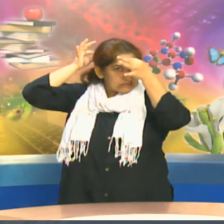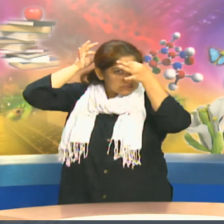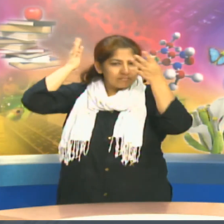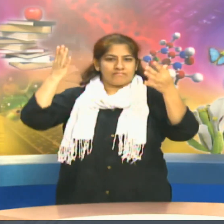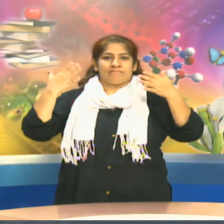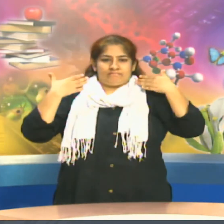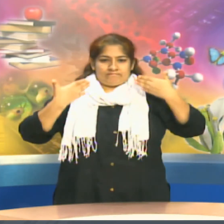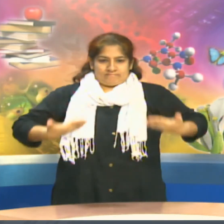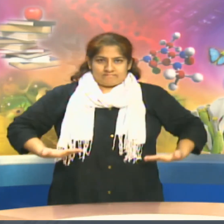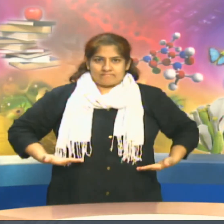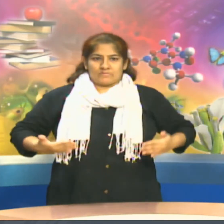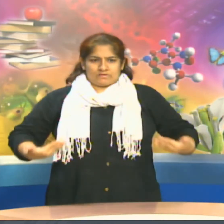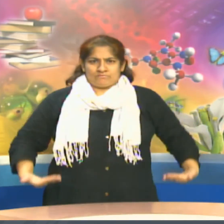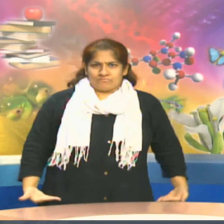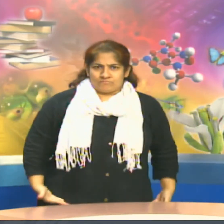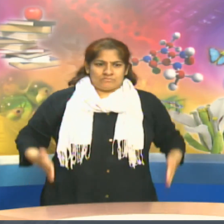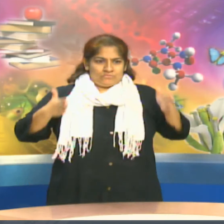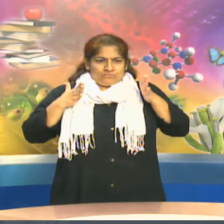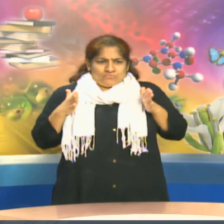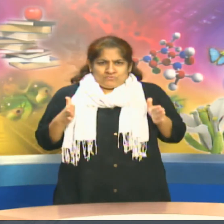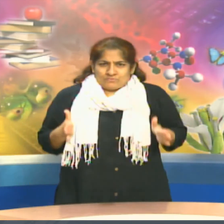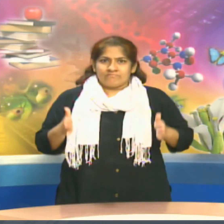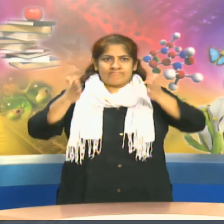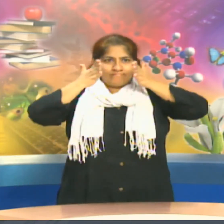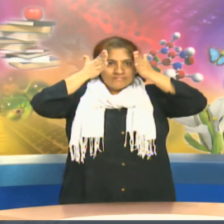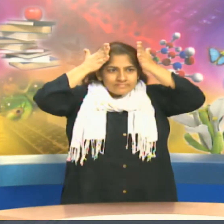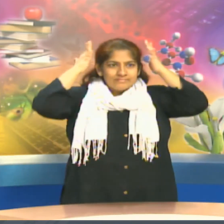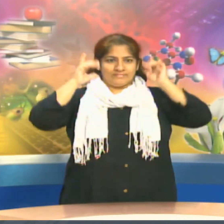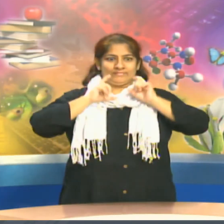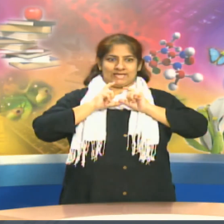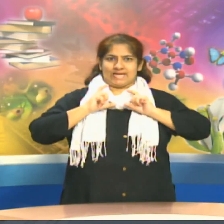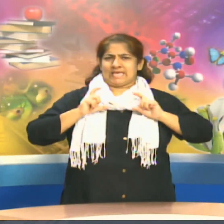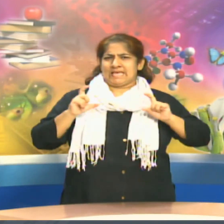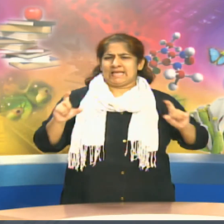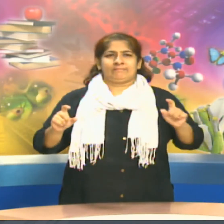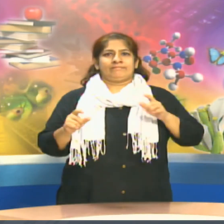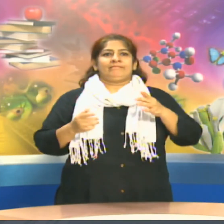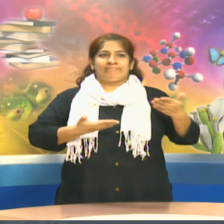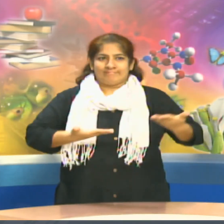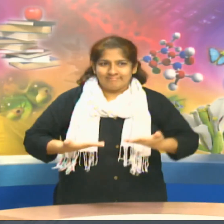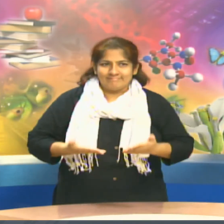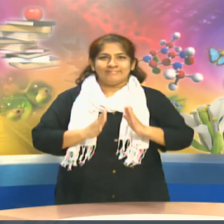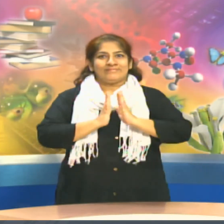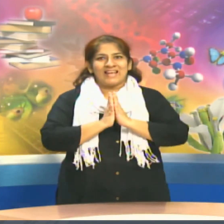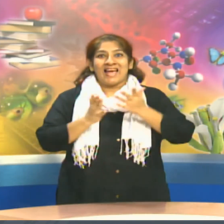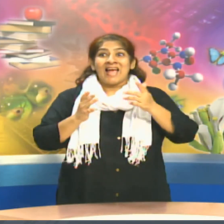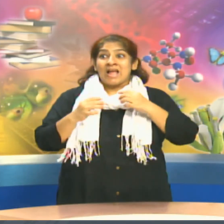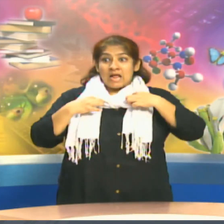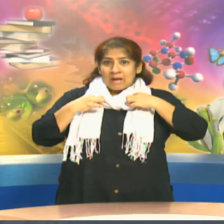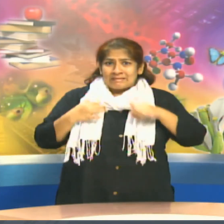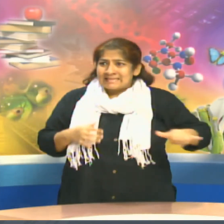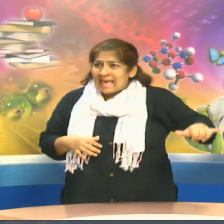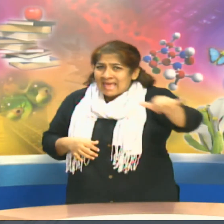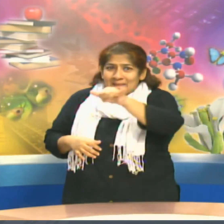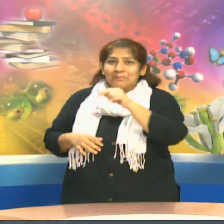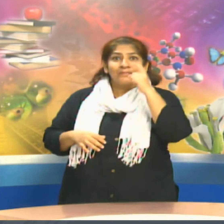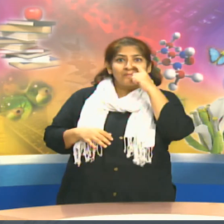there is a rule that they have to wear a proper uniform, and it's their rule. They have to present, they have